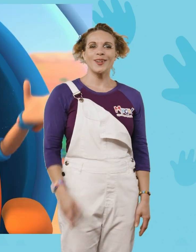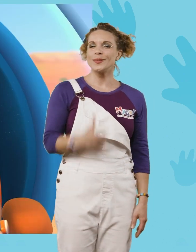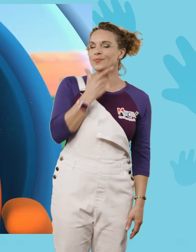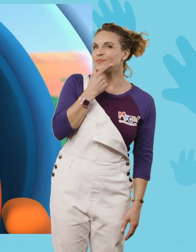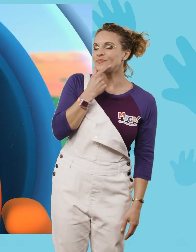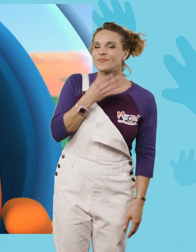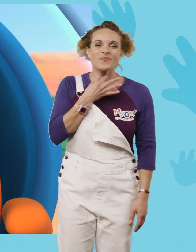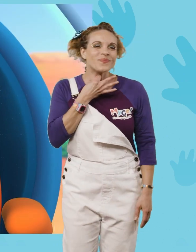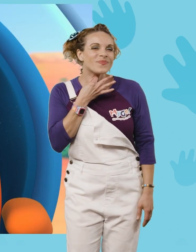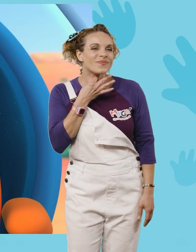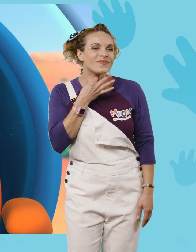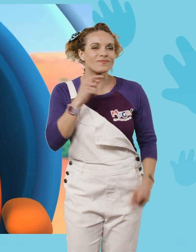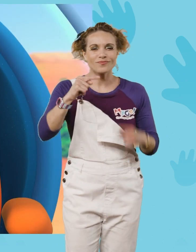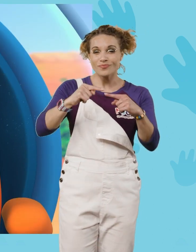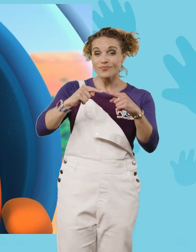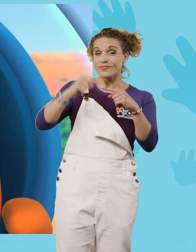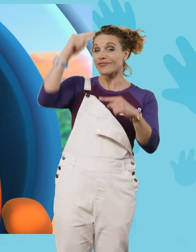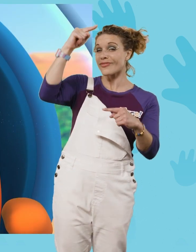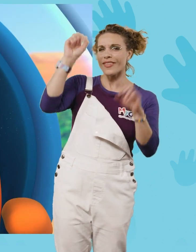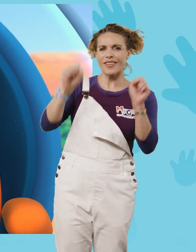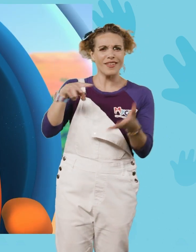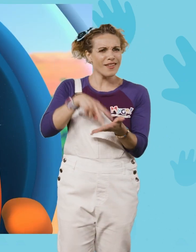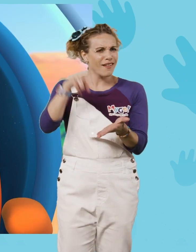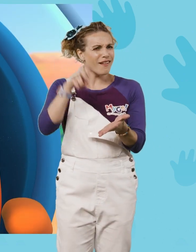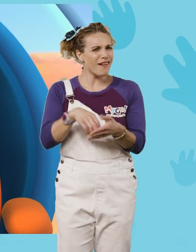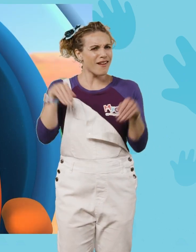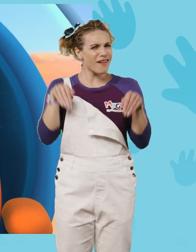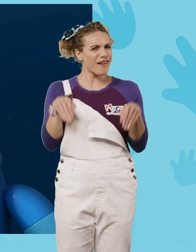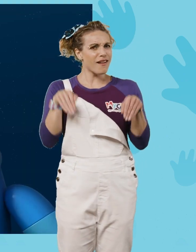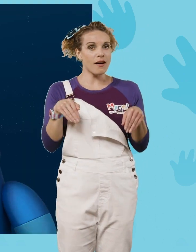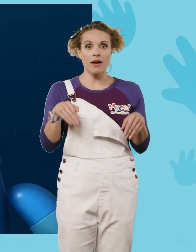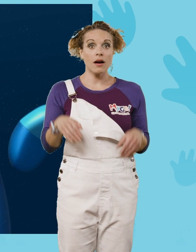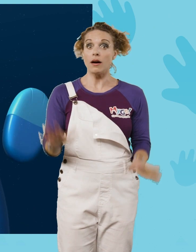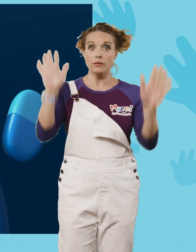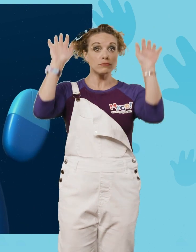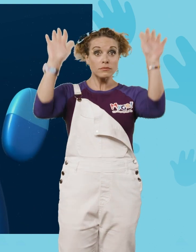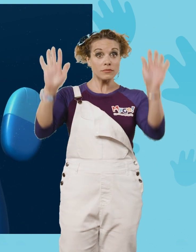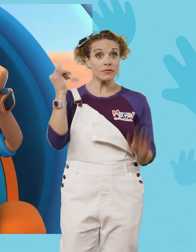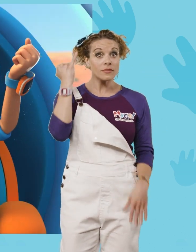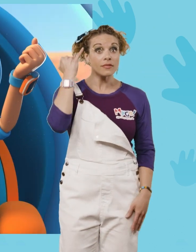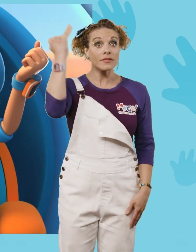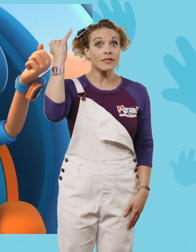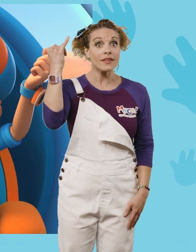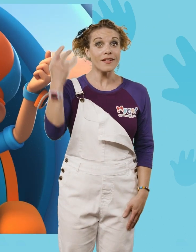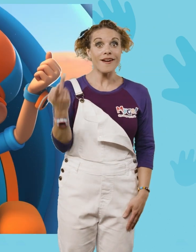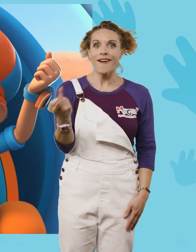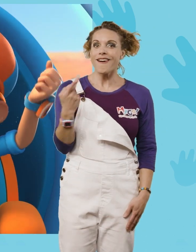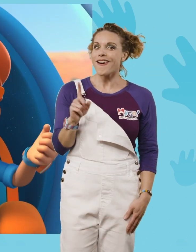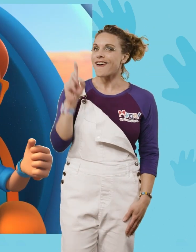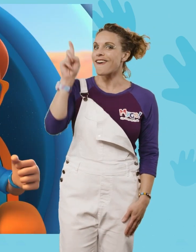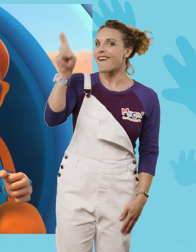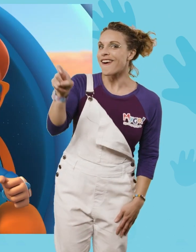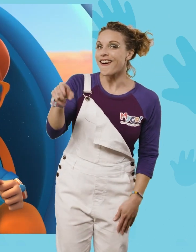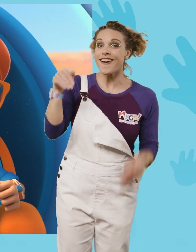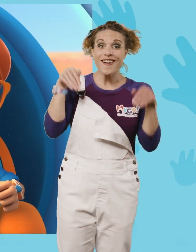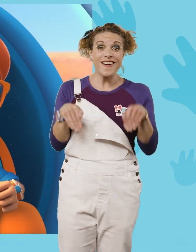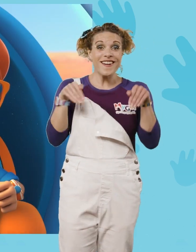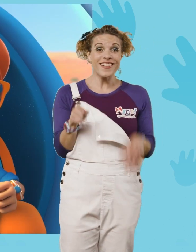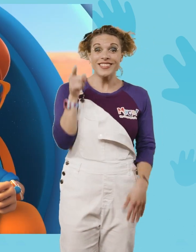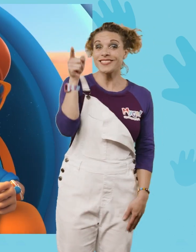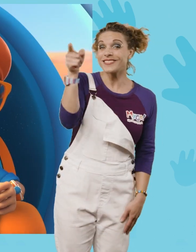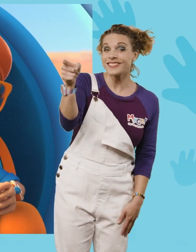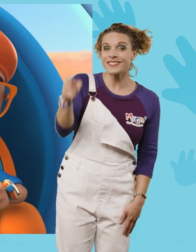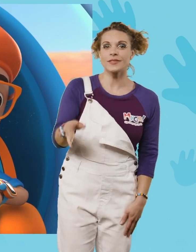jump. I wonder, how high can a kangaroo jump? Great idea. We'll go ask